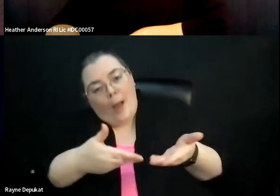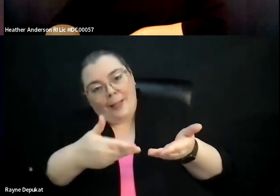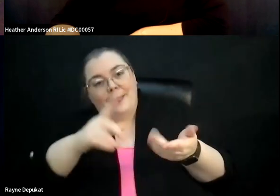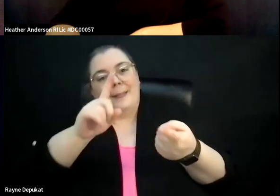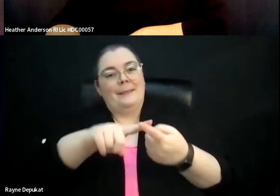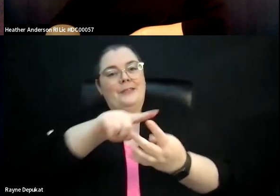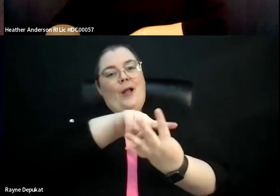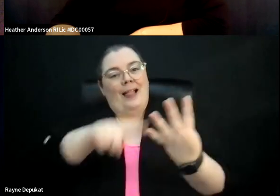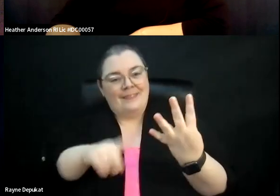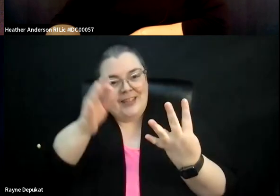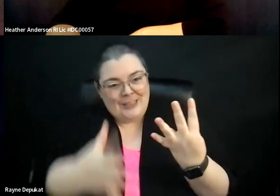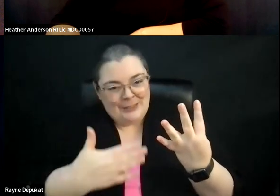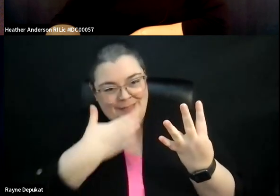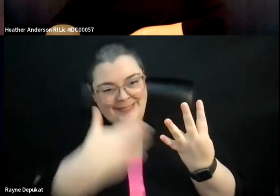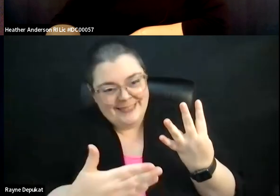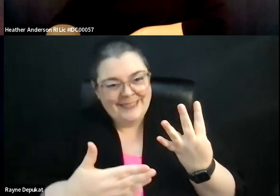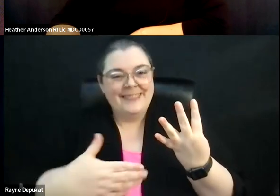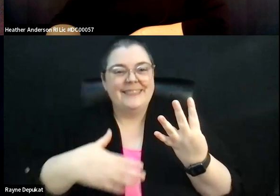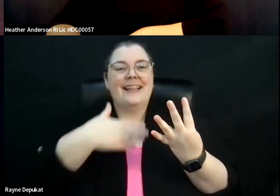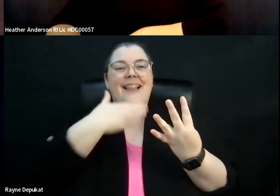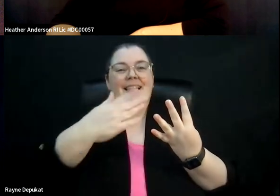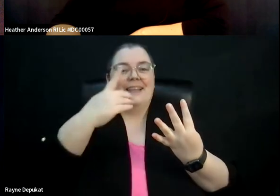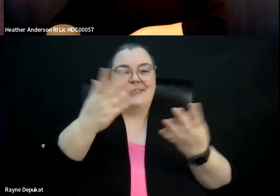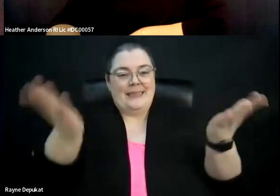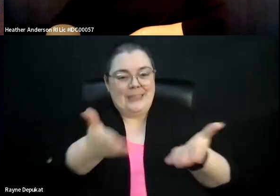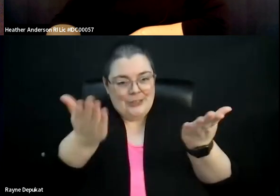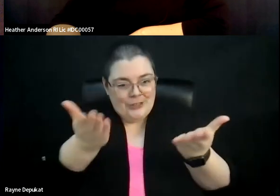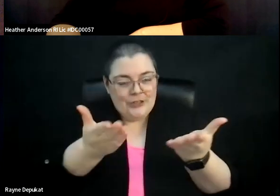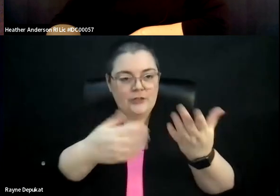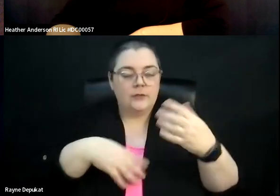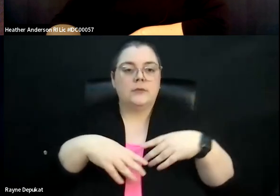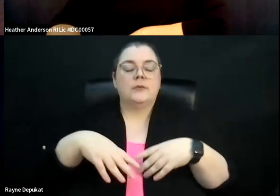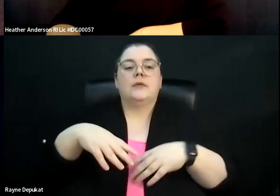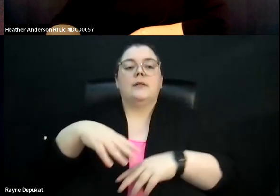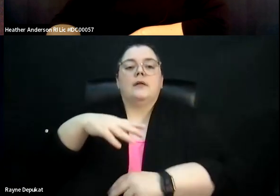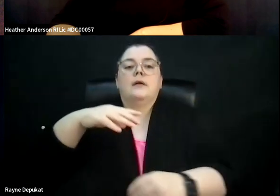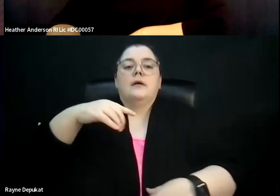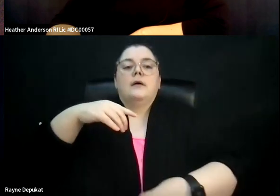However, welcome to all 4 of our interpreters. Thank you. Thank you for being here.